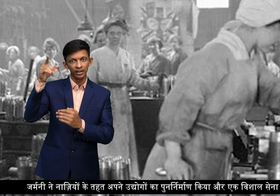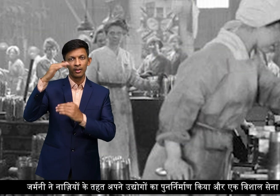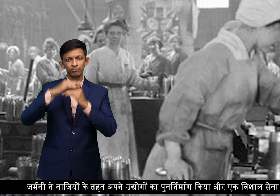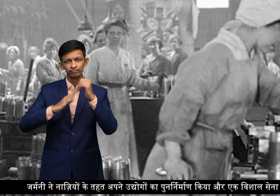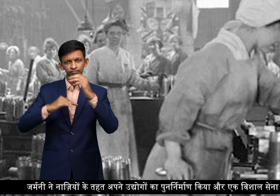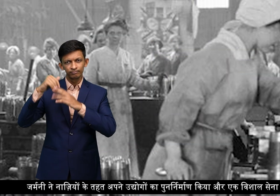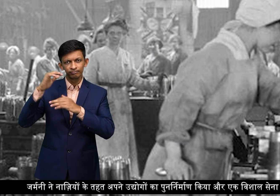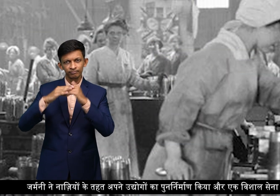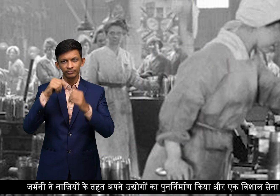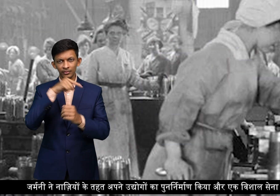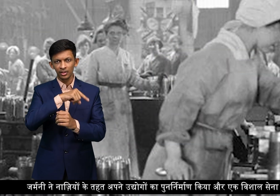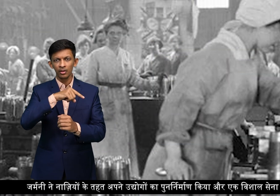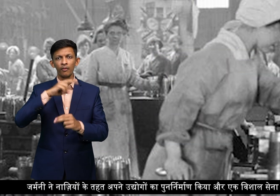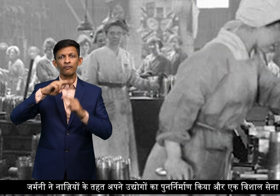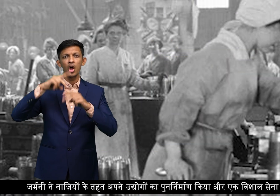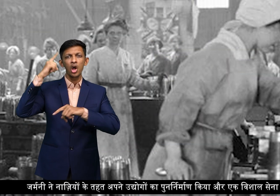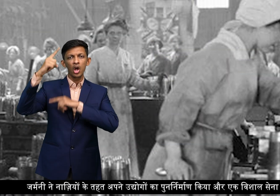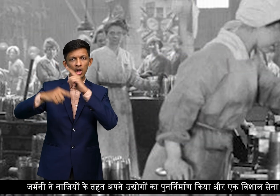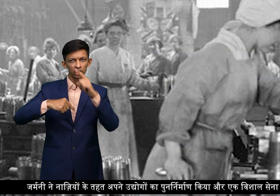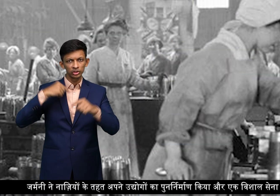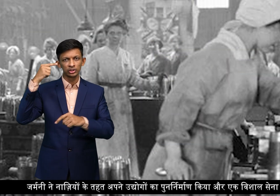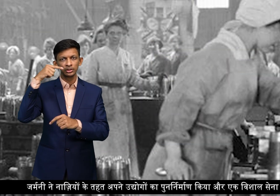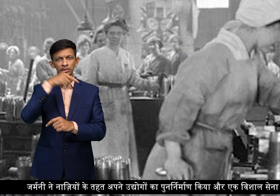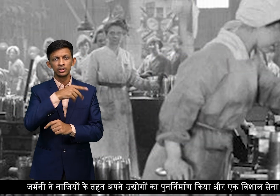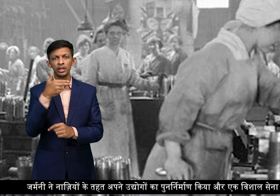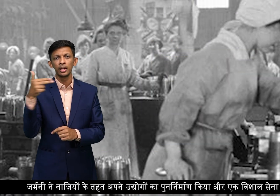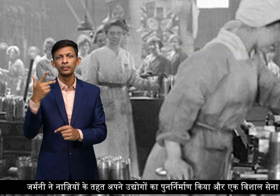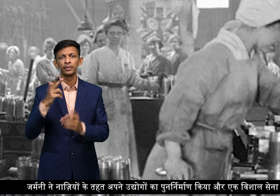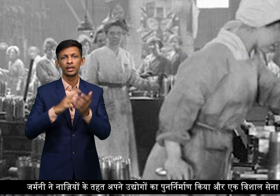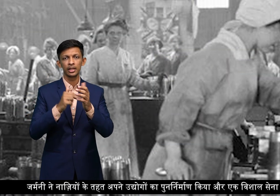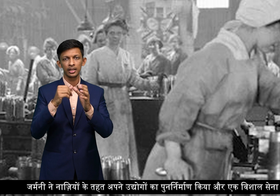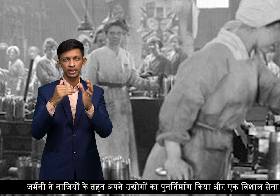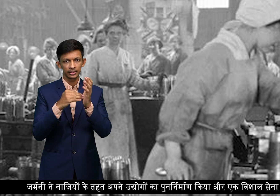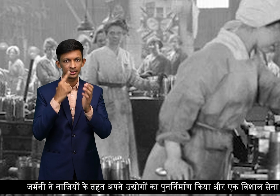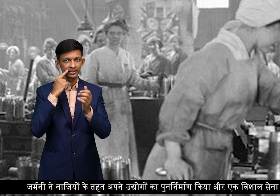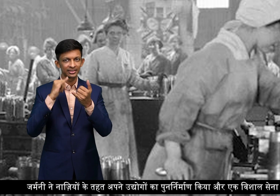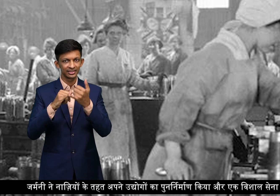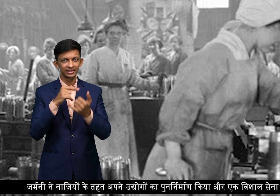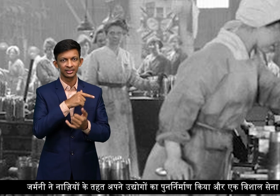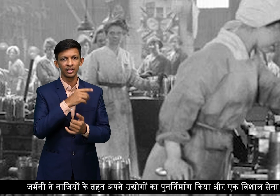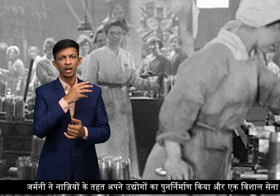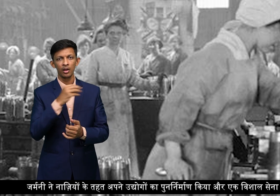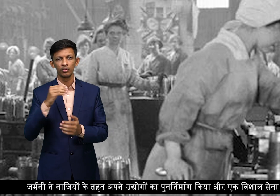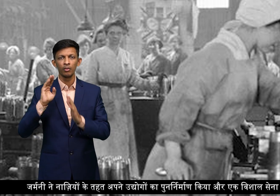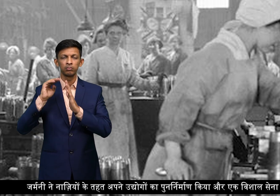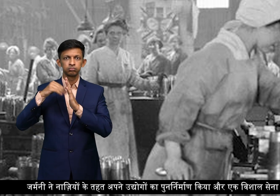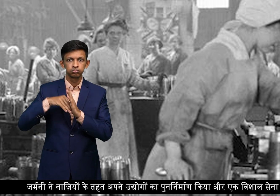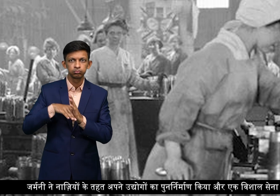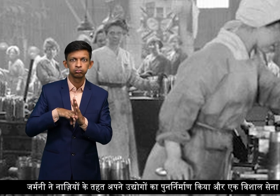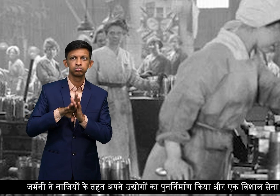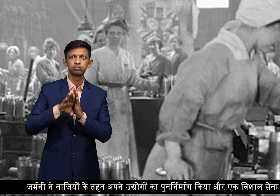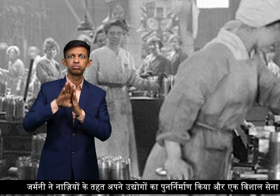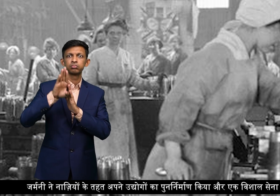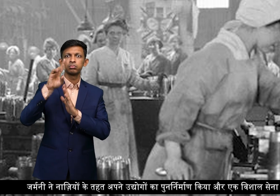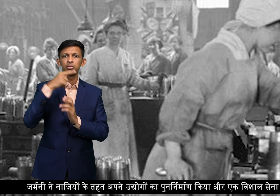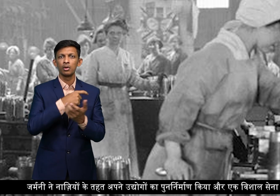Germany rebuilt its industries under the Nazis and developed a massive